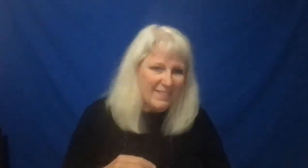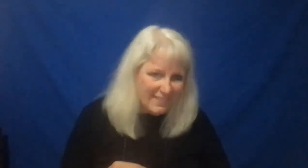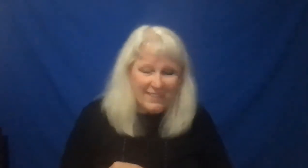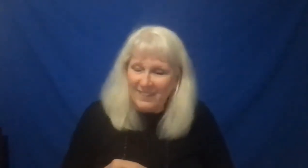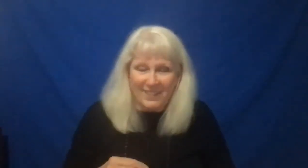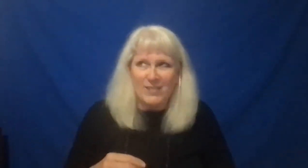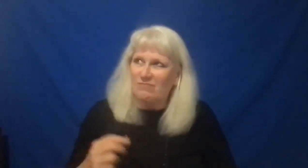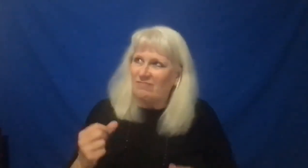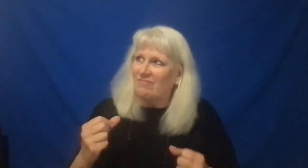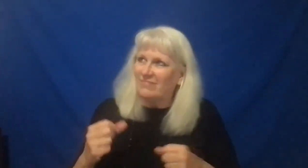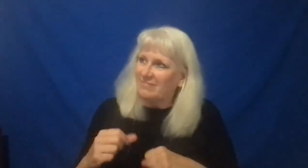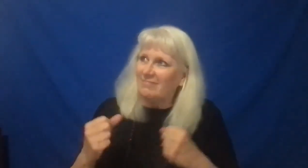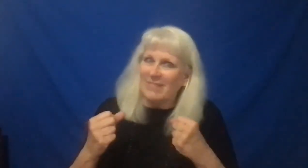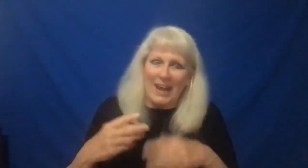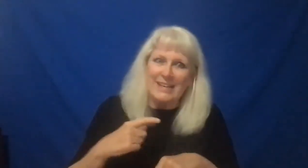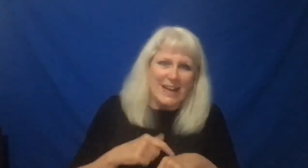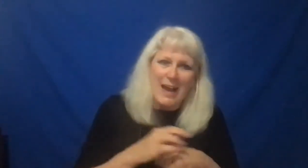as being in